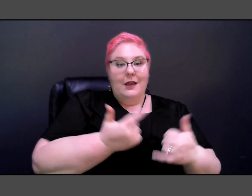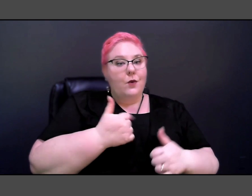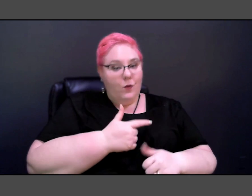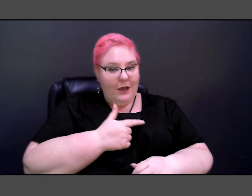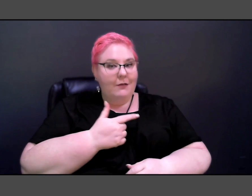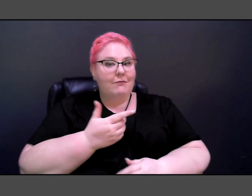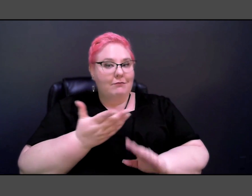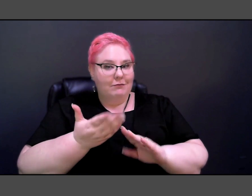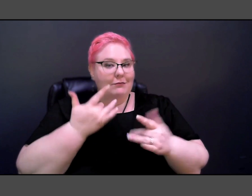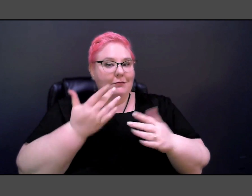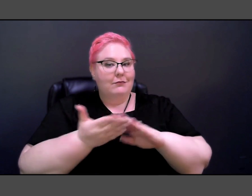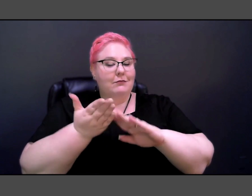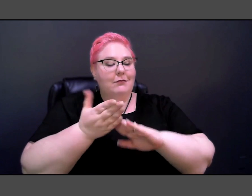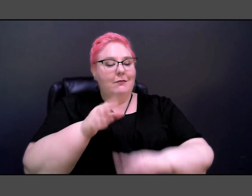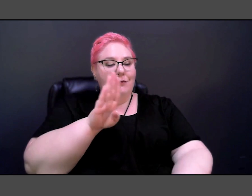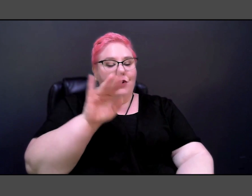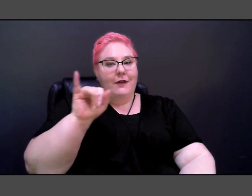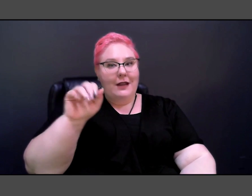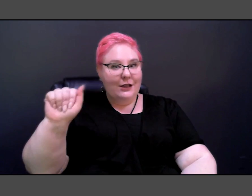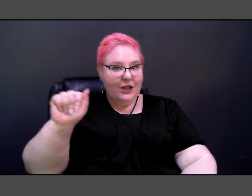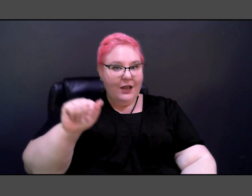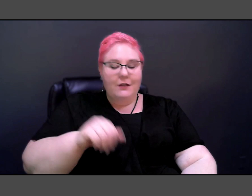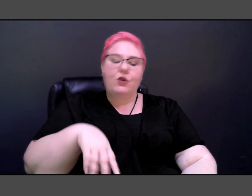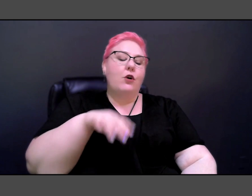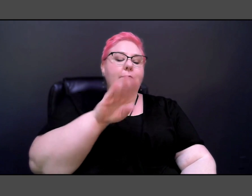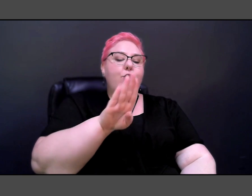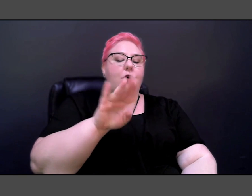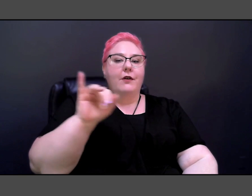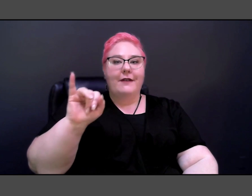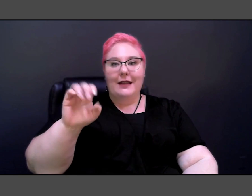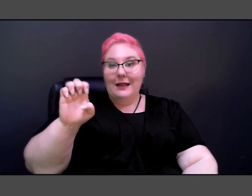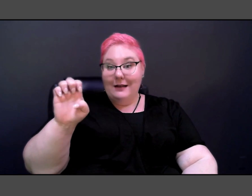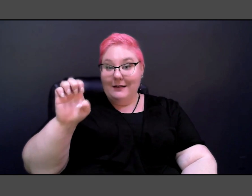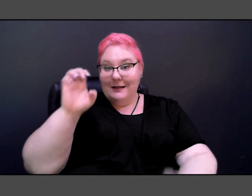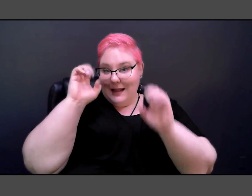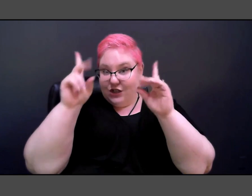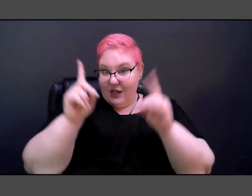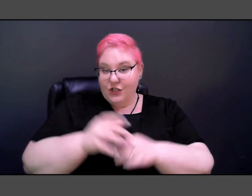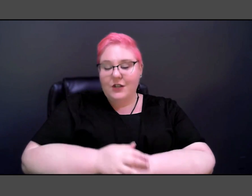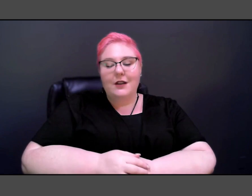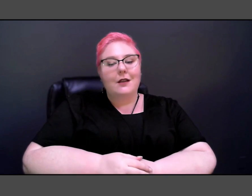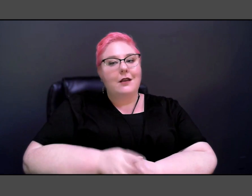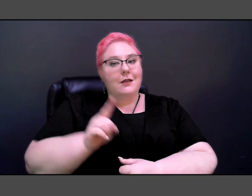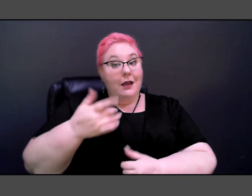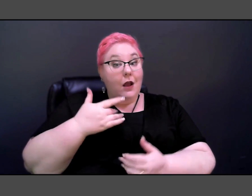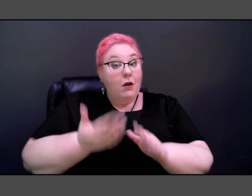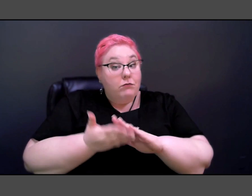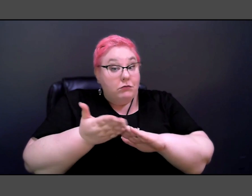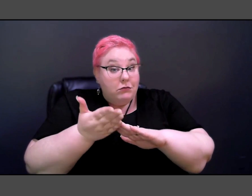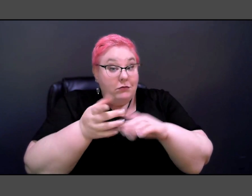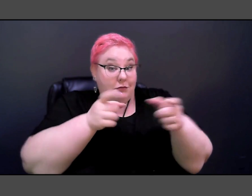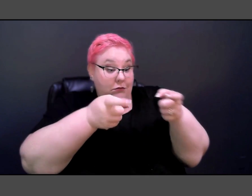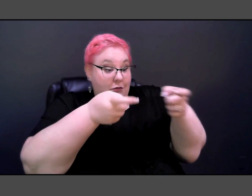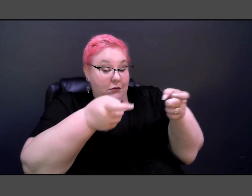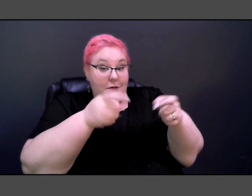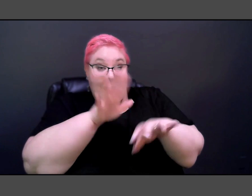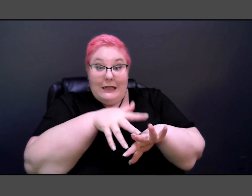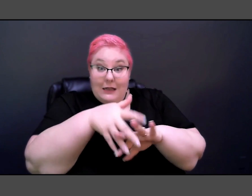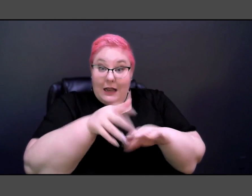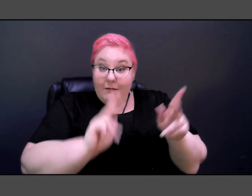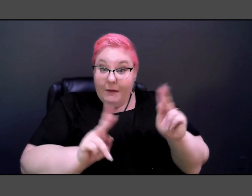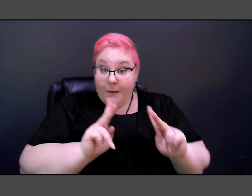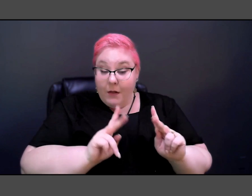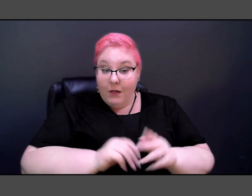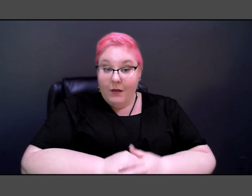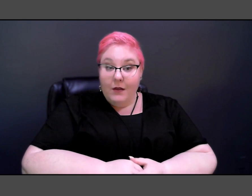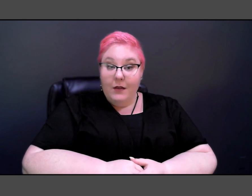Indian Education, are run by Native folks for Native